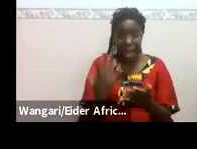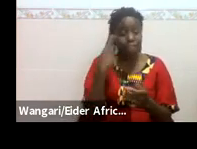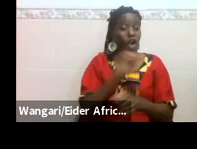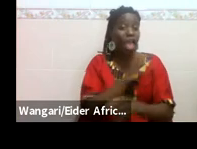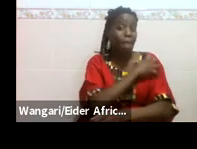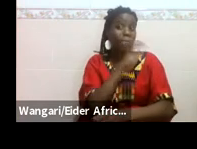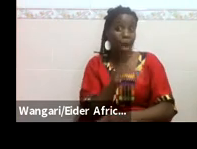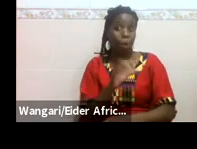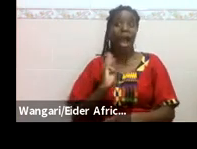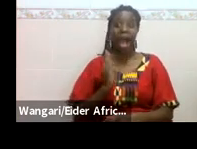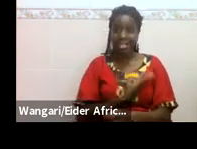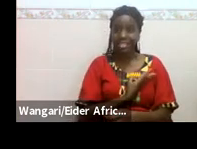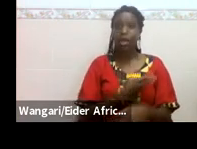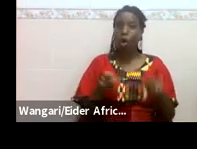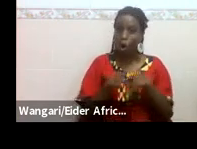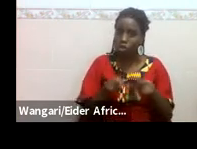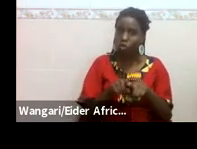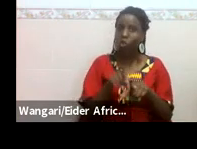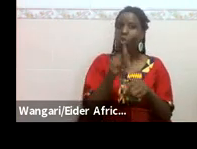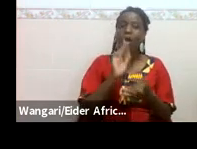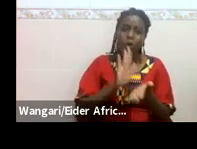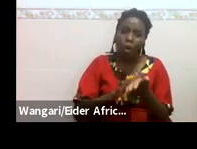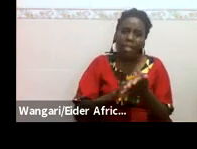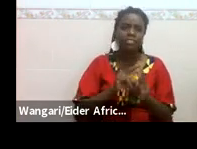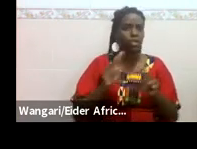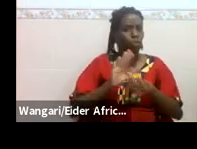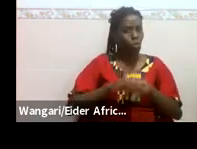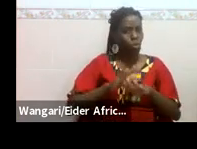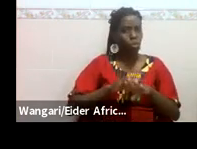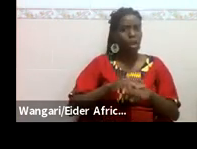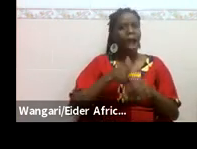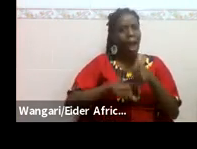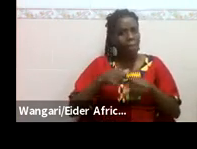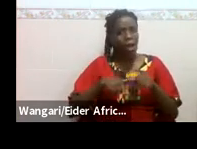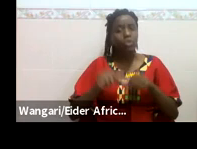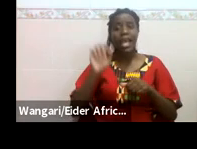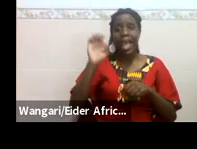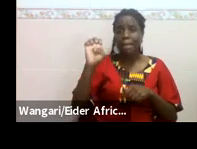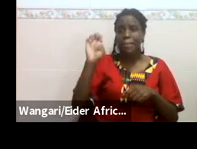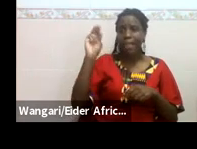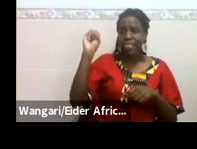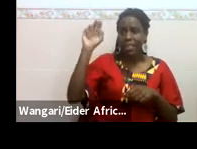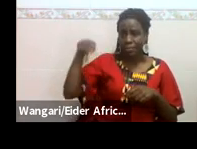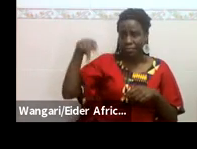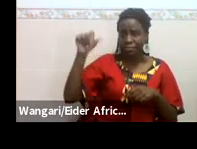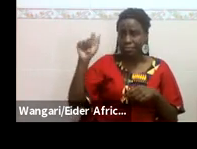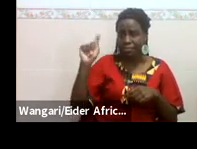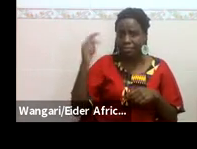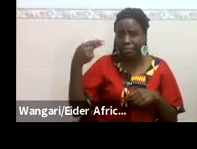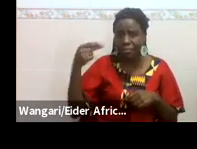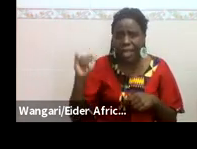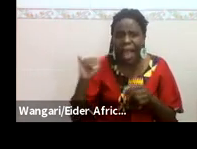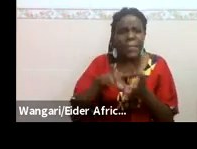those sentiments of empathy and really empowering us on this call. And also we can empower